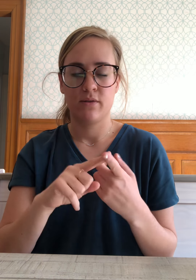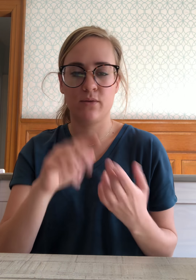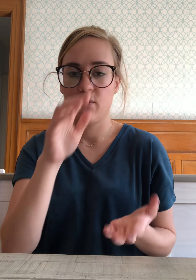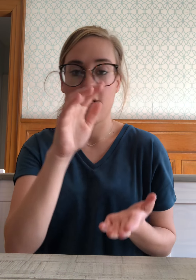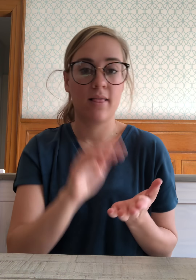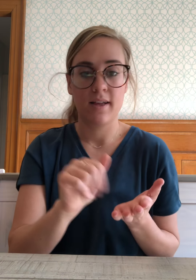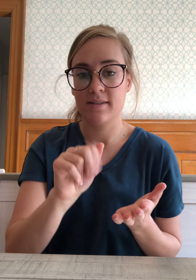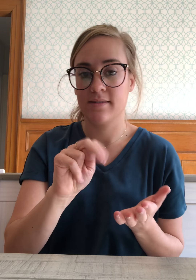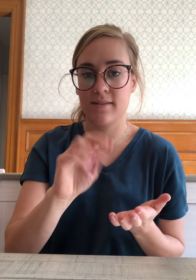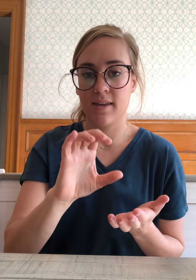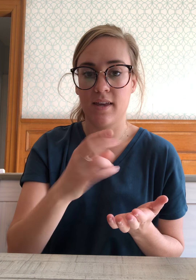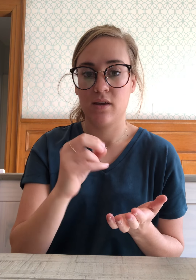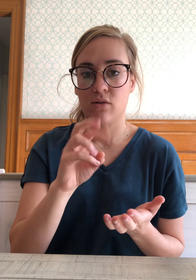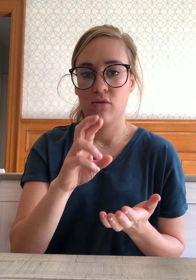a lower incisor.